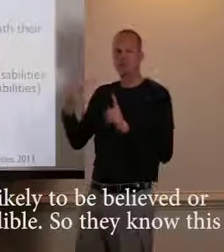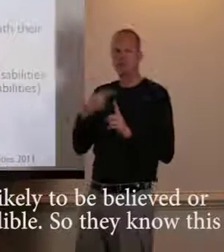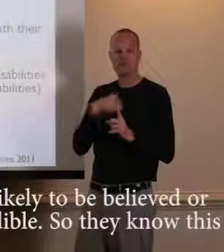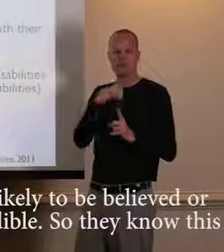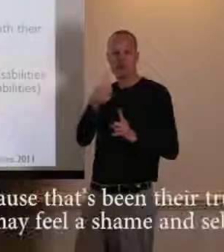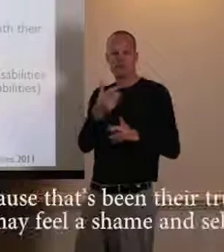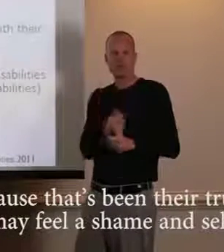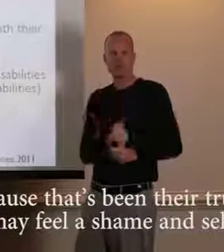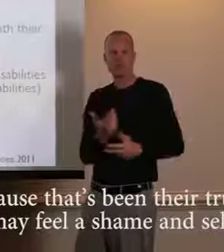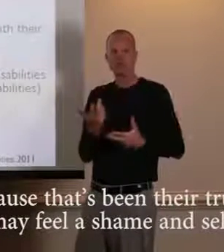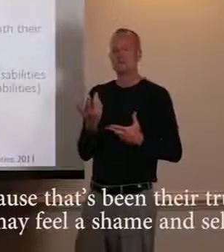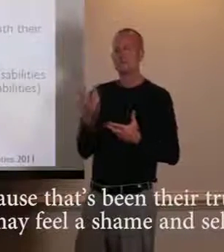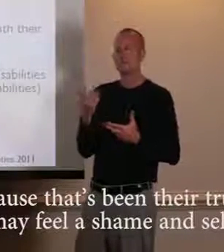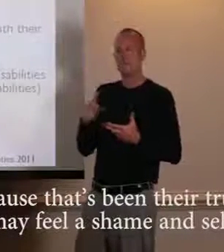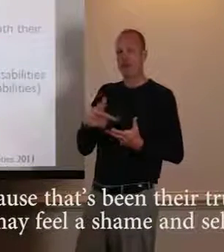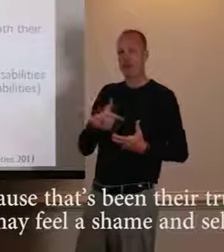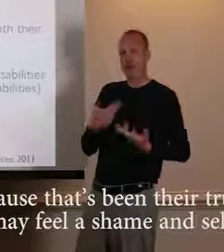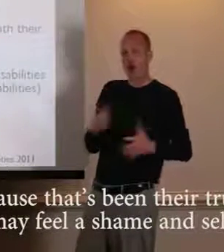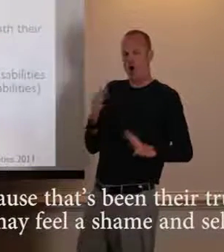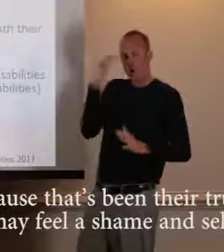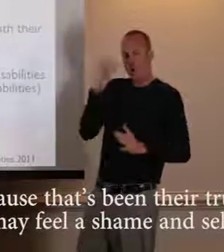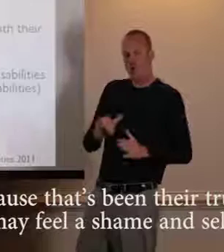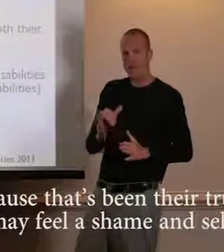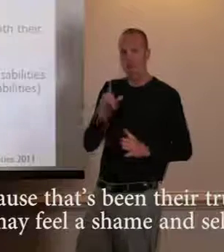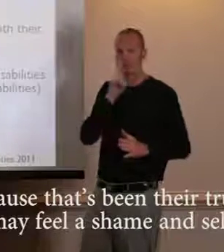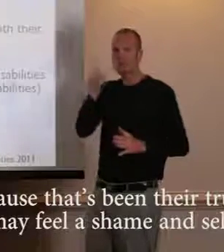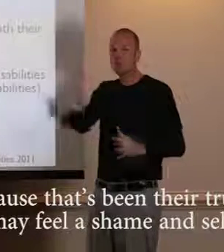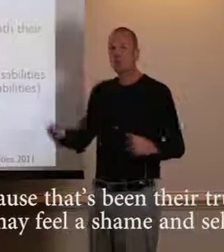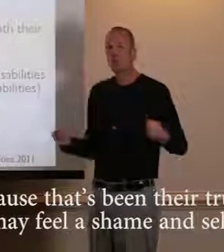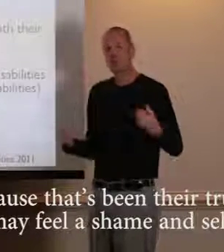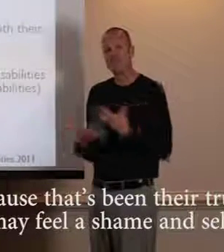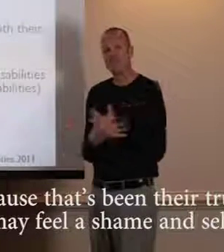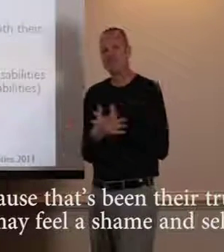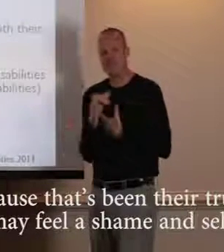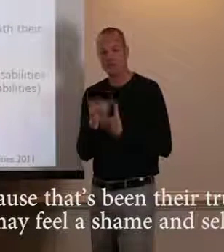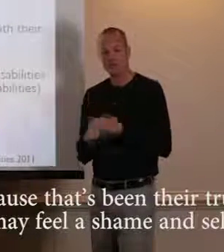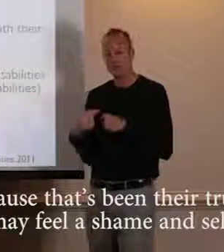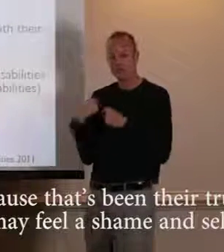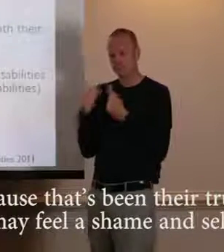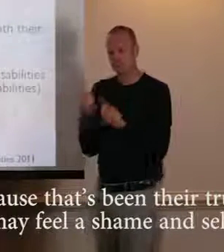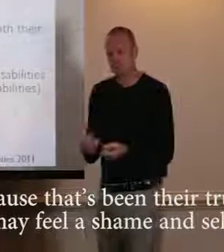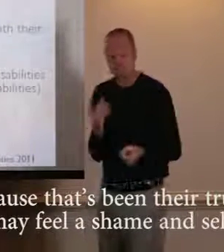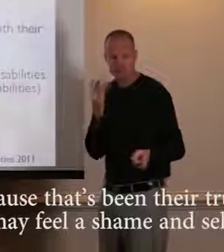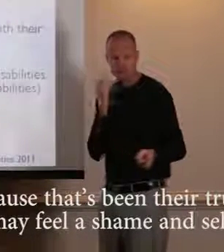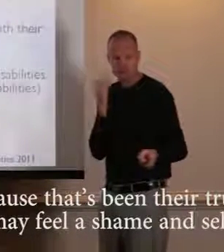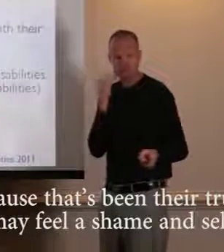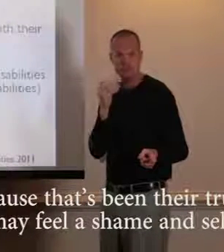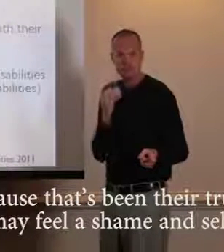So they know this, right? And that's a very real fear because that's been their truth, up until very recently.